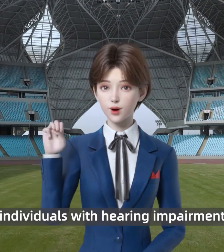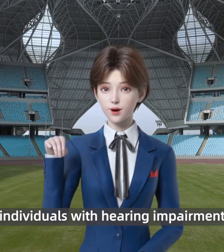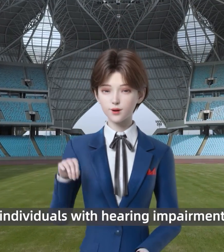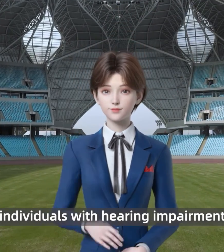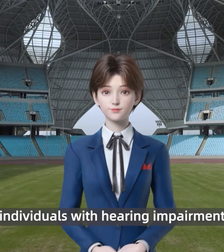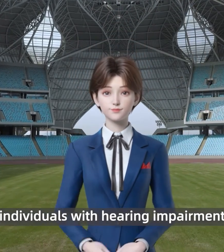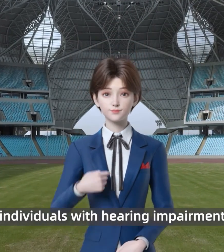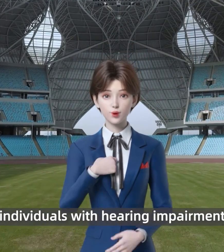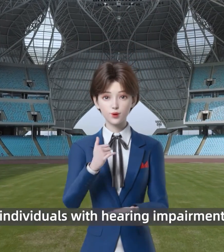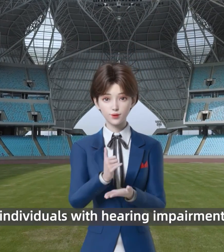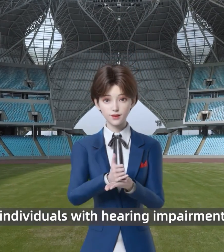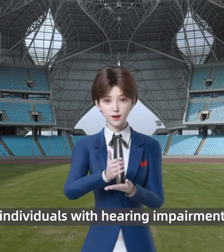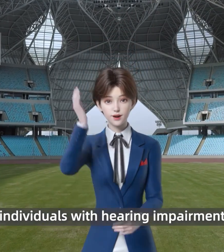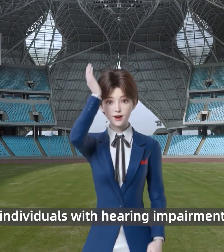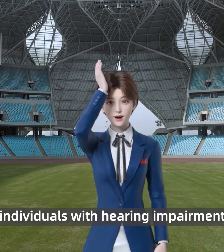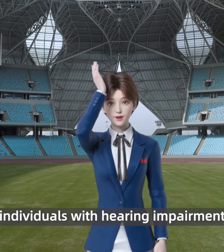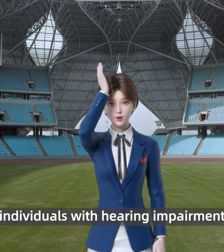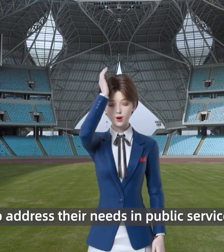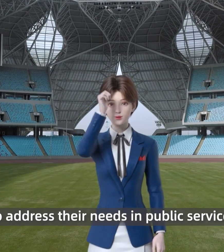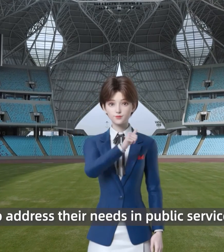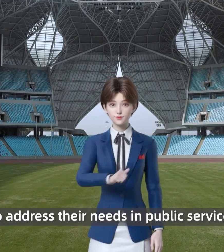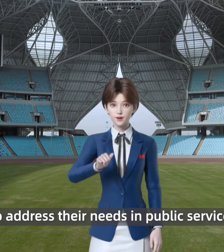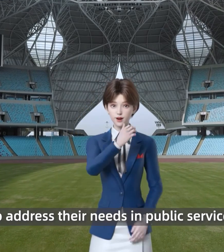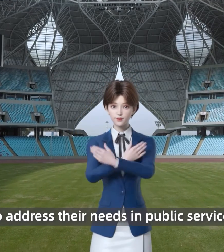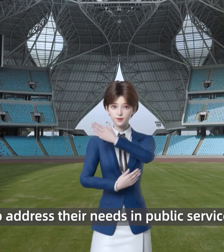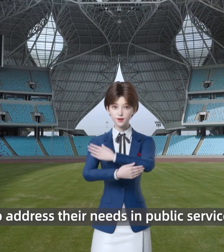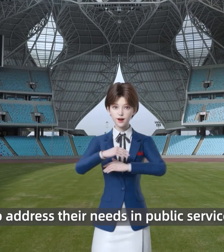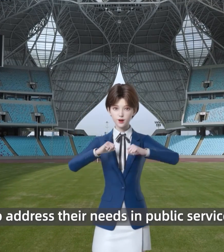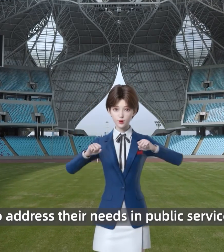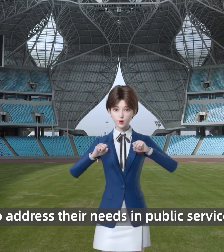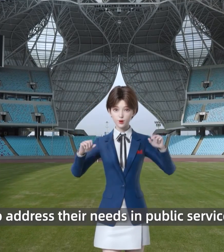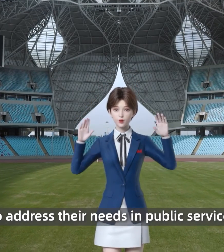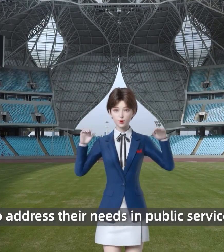individuals with hearing impairments to address their needs in public services.